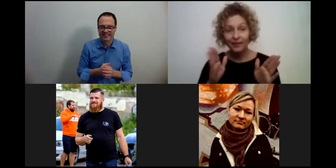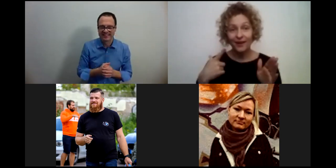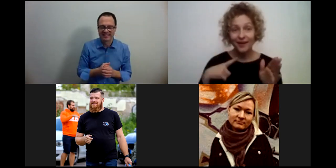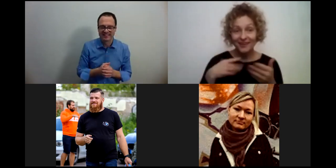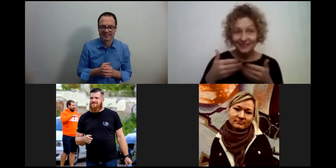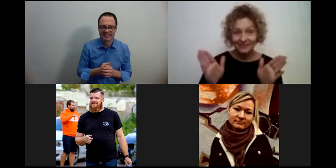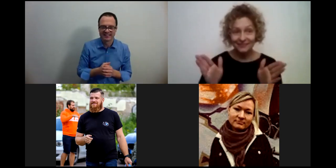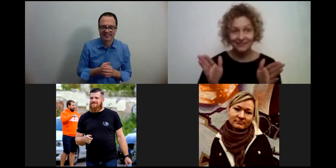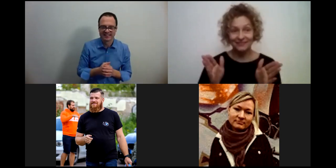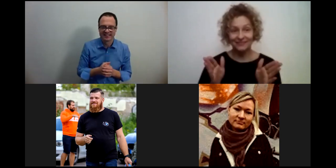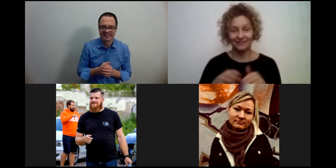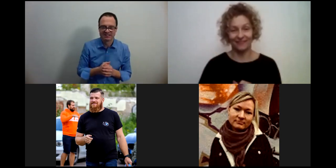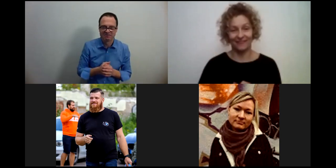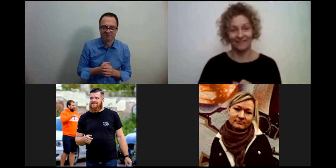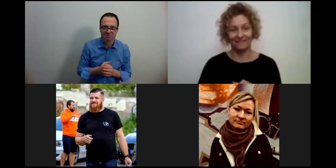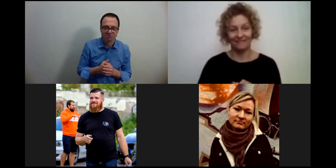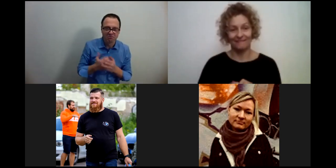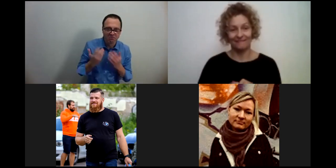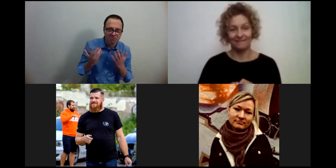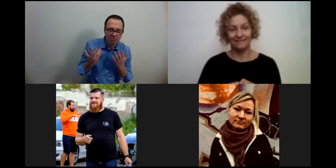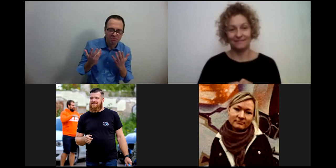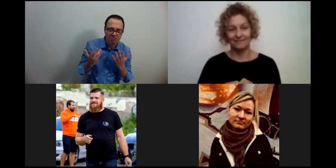Can you open your camera, please?